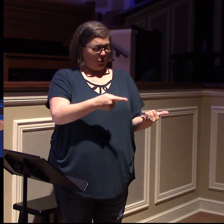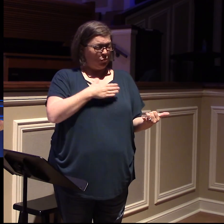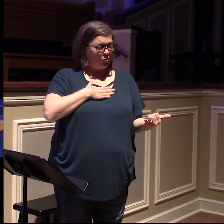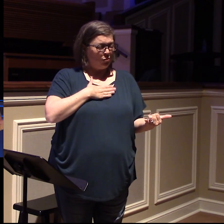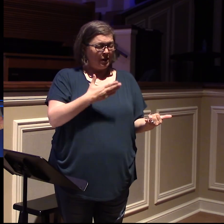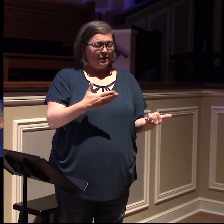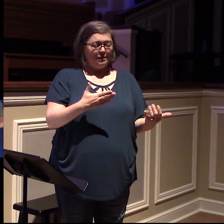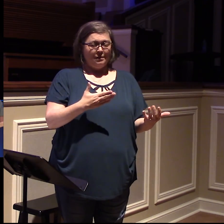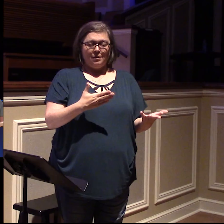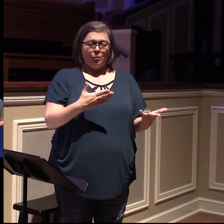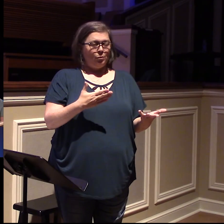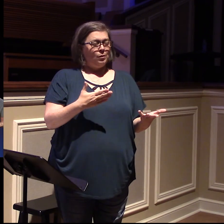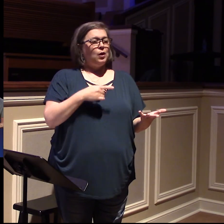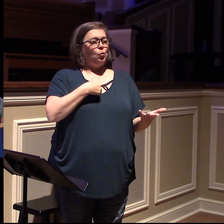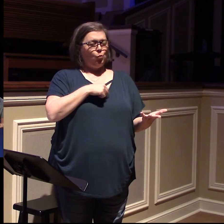You know, we've been asking for revival,